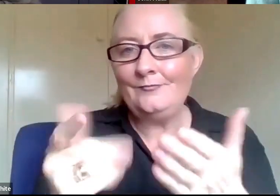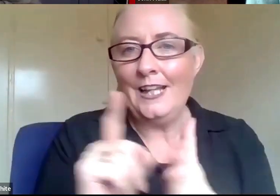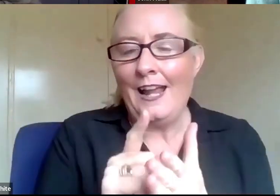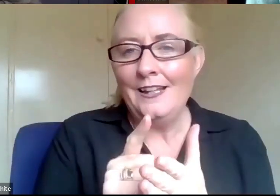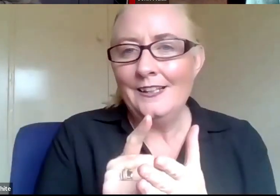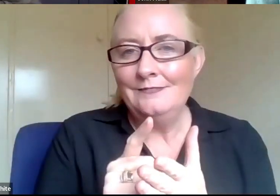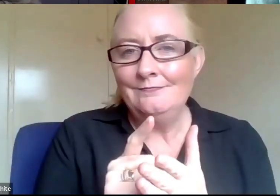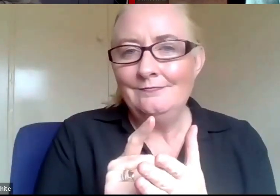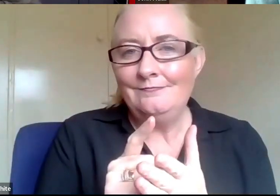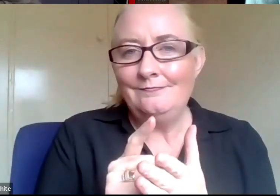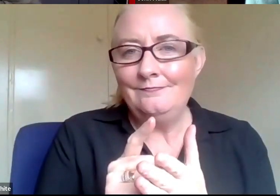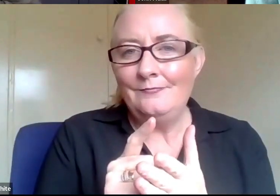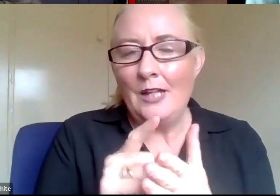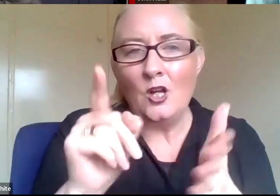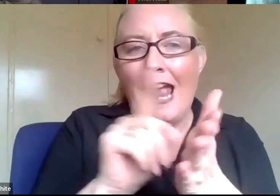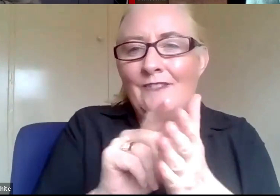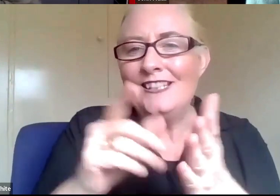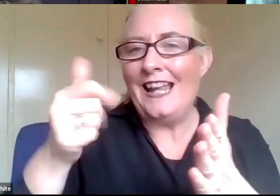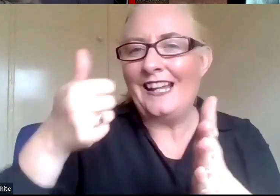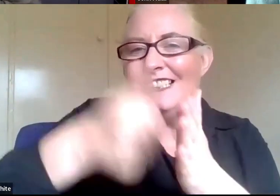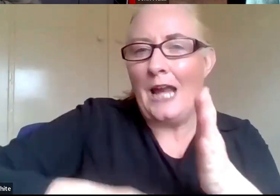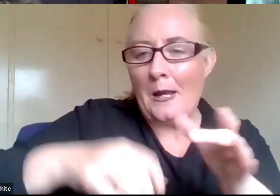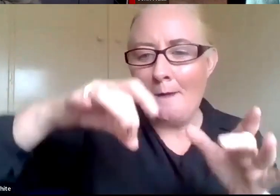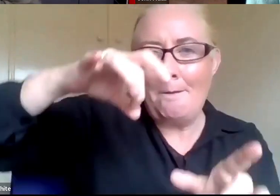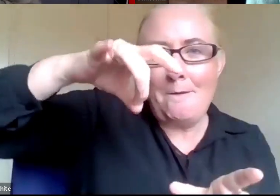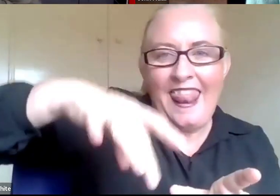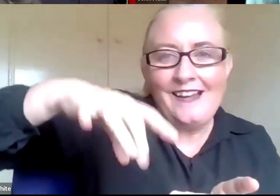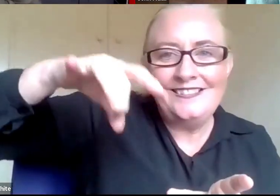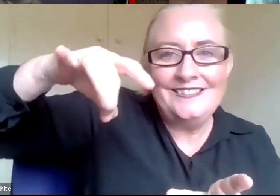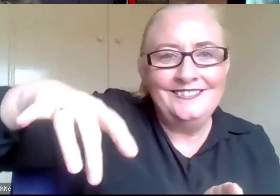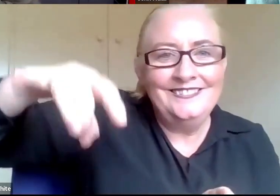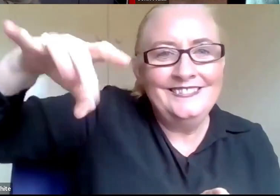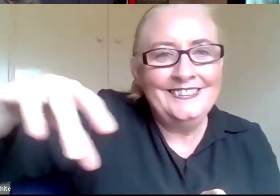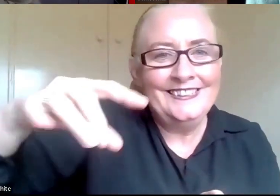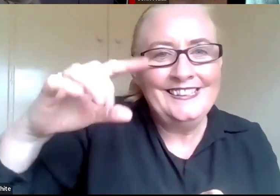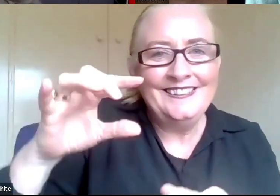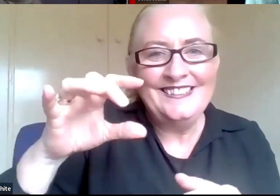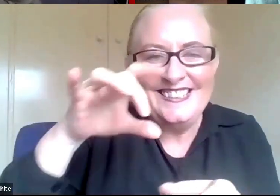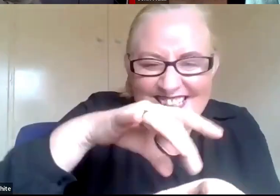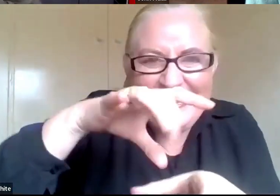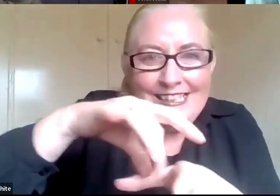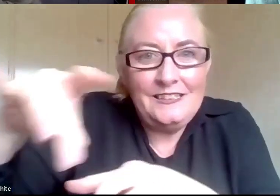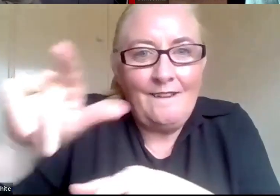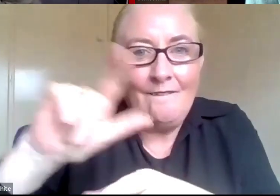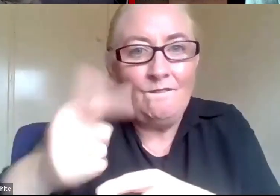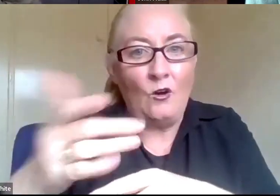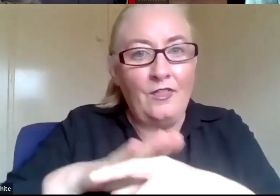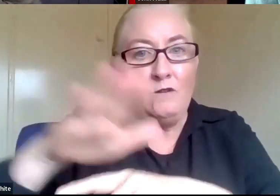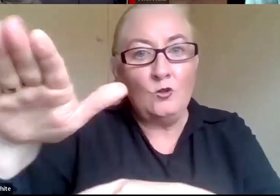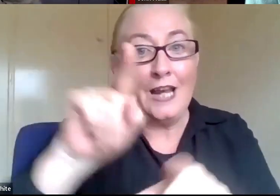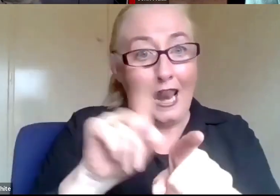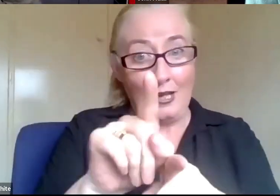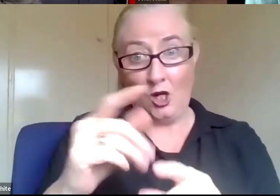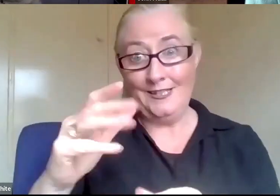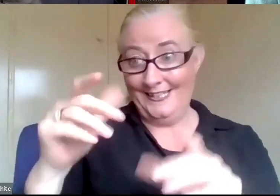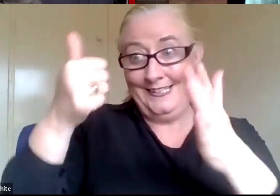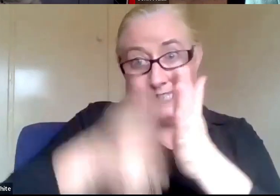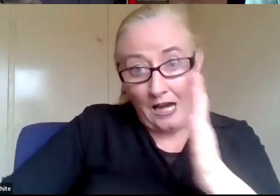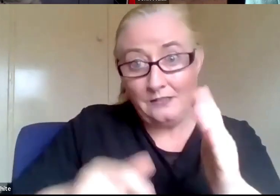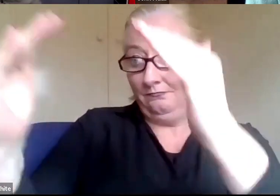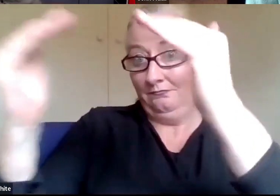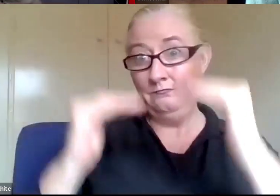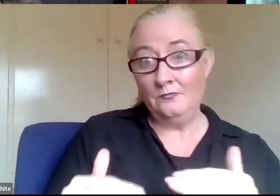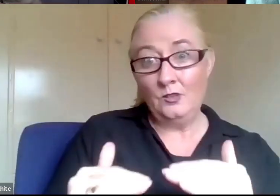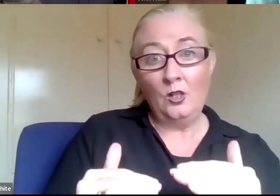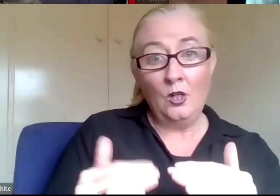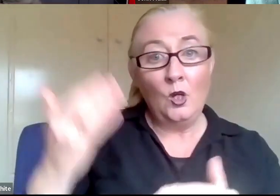young people. The seeds of the future lie in the present. And then you build on those as